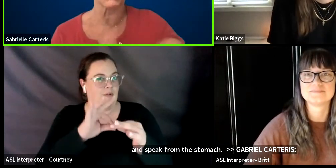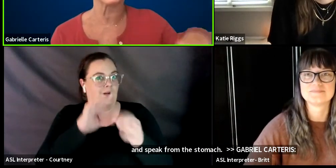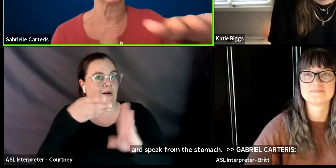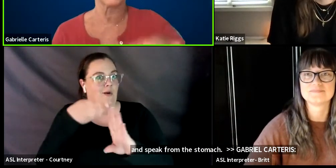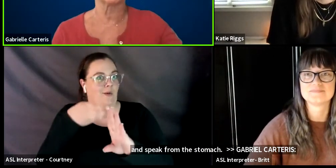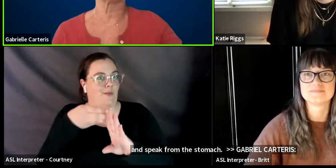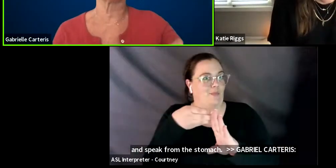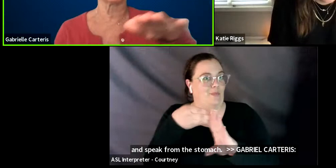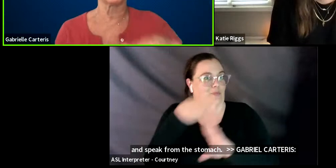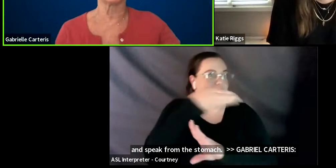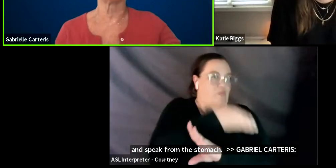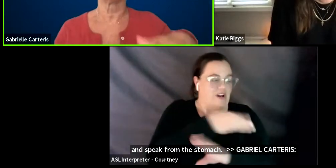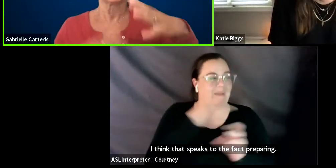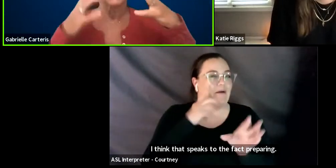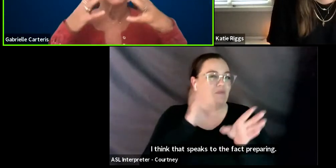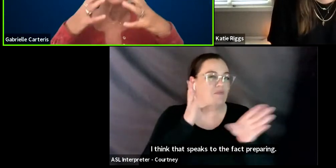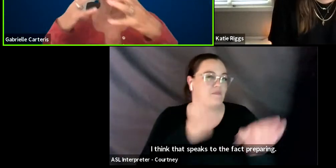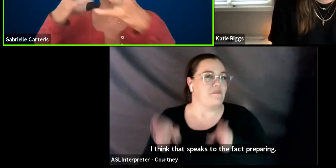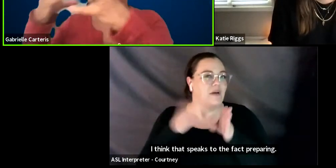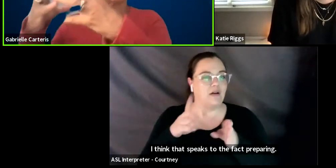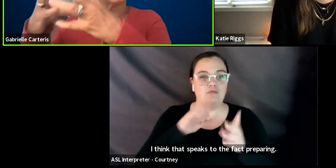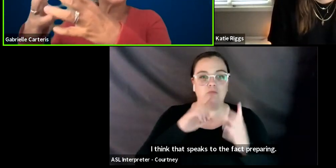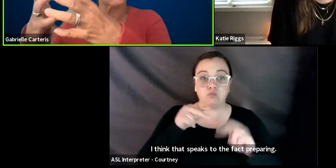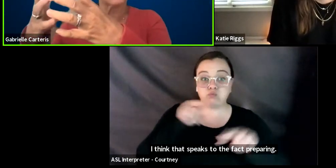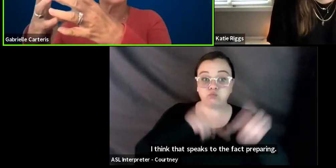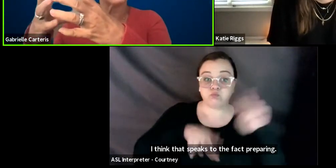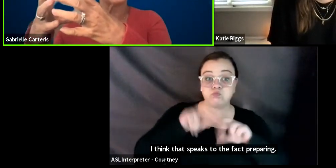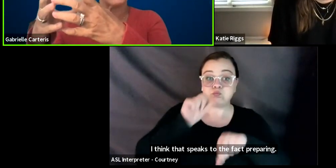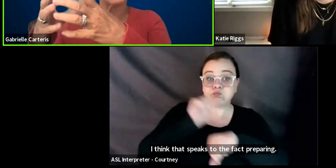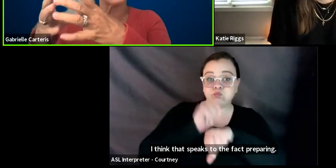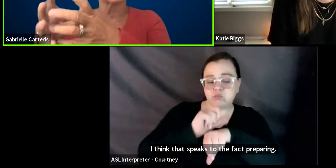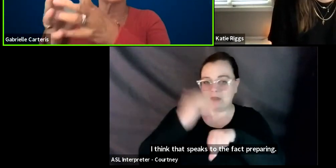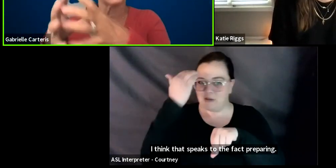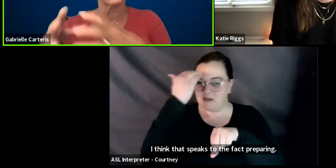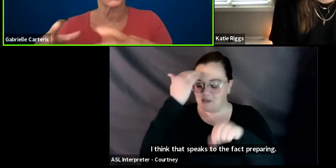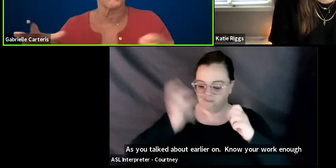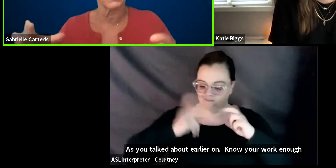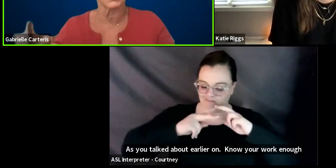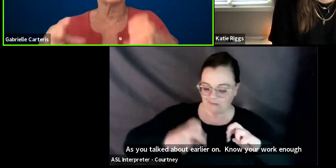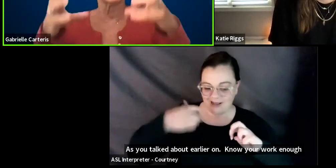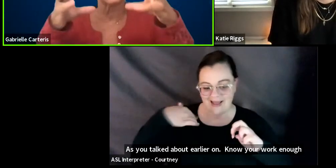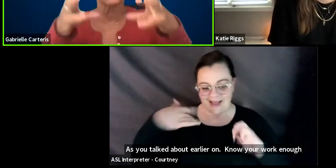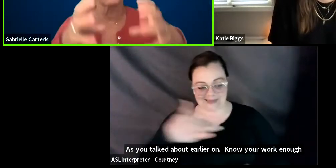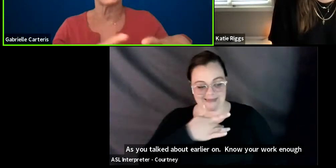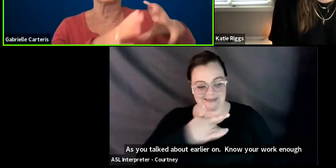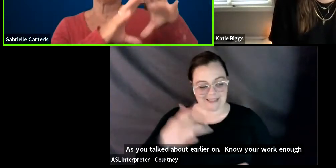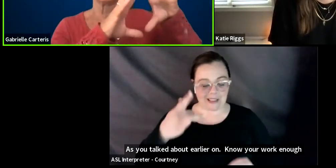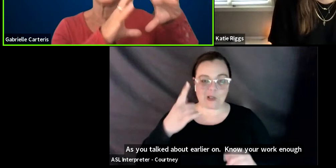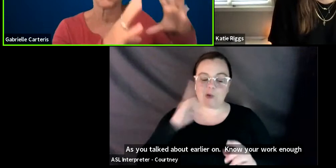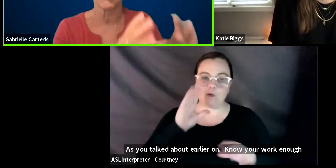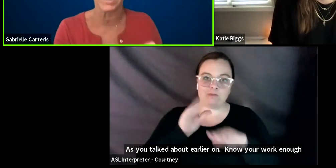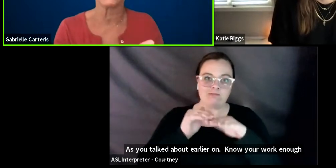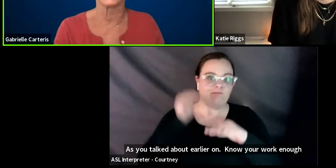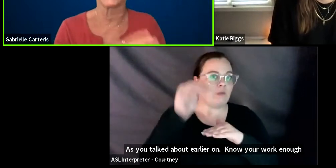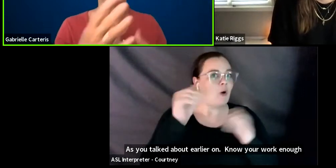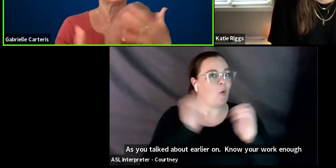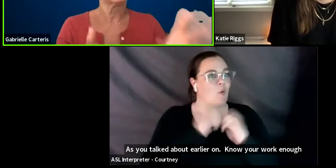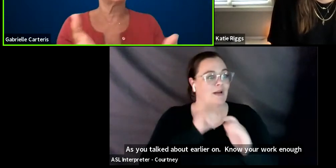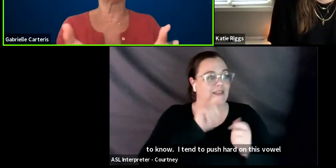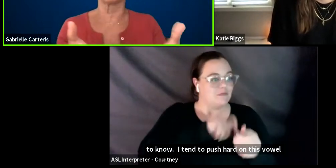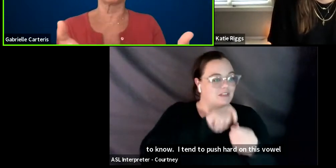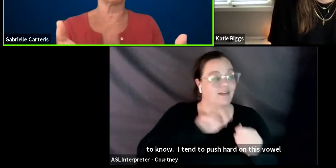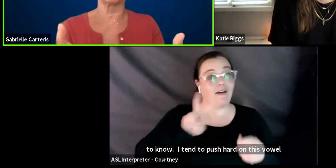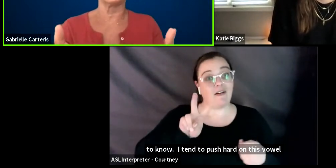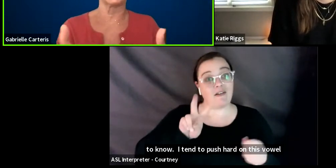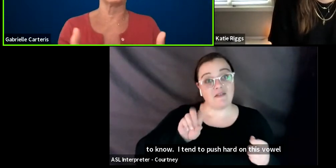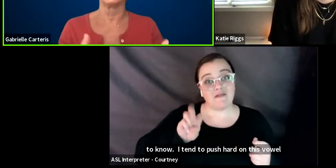your work enough to know I tend to push hard on this vowel here. I need to open up. This is a place I need to round it out. This